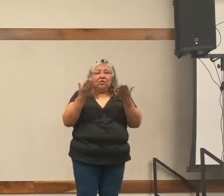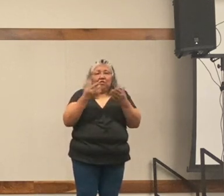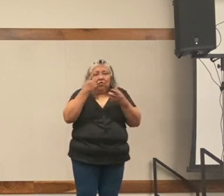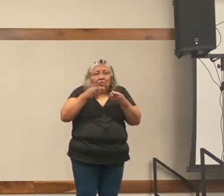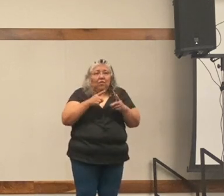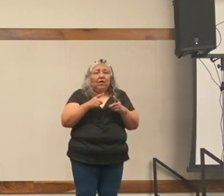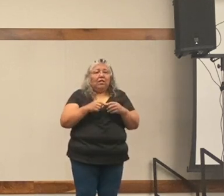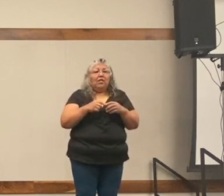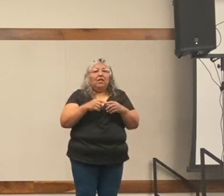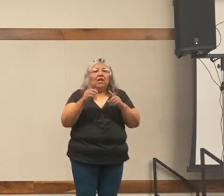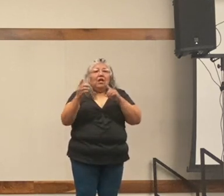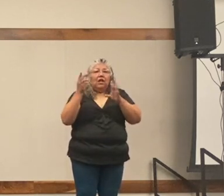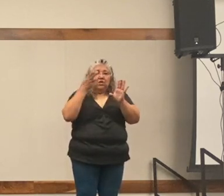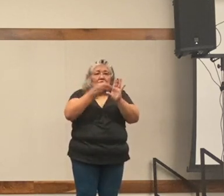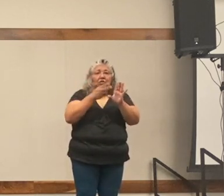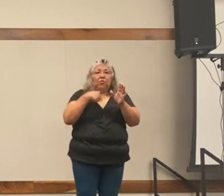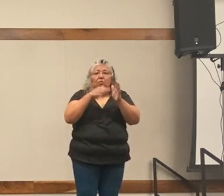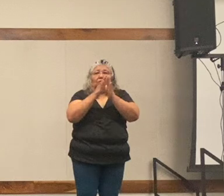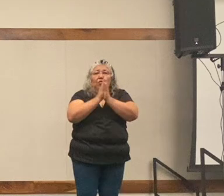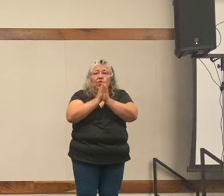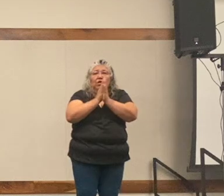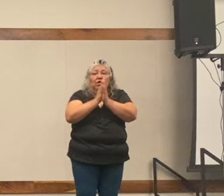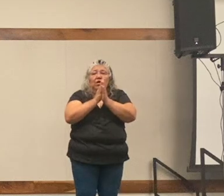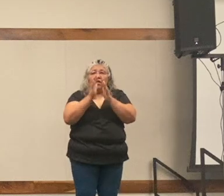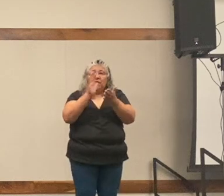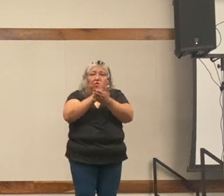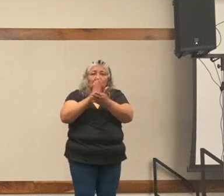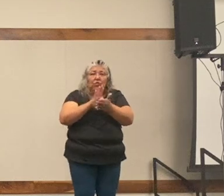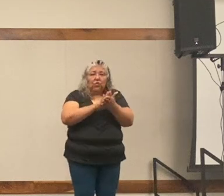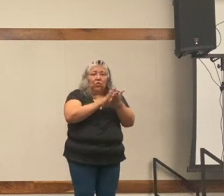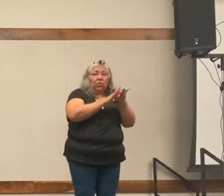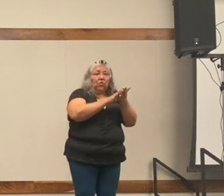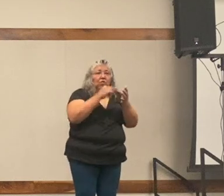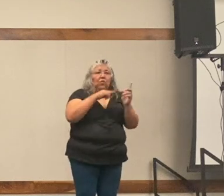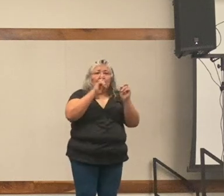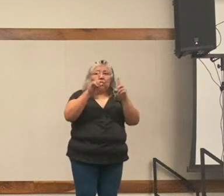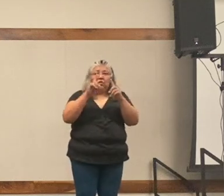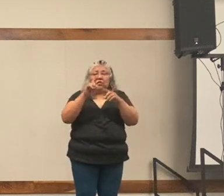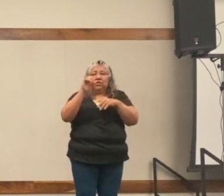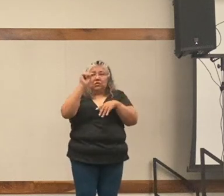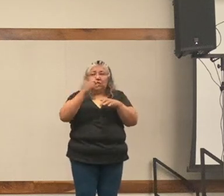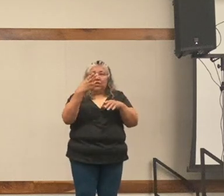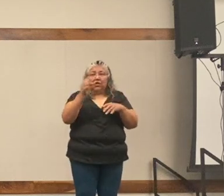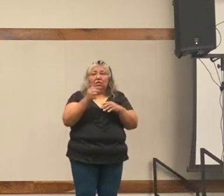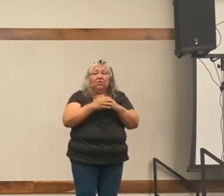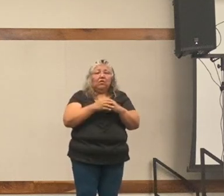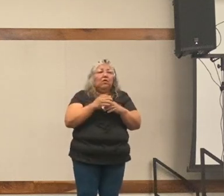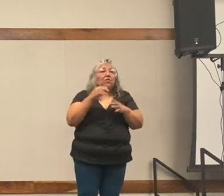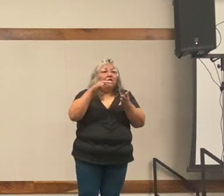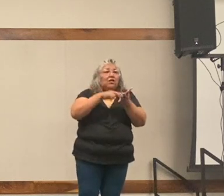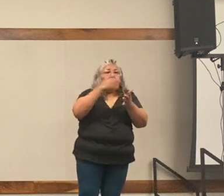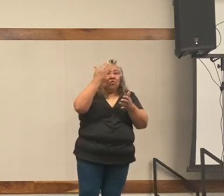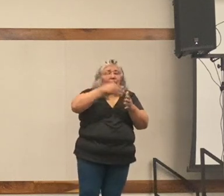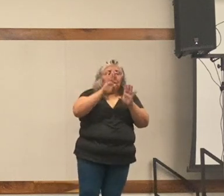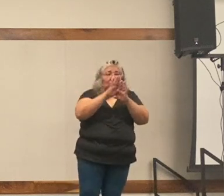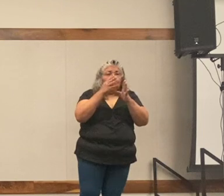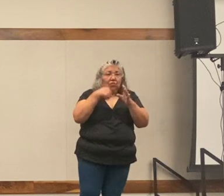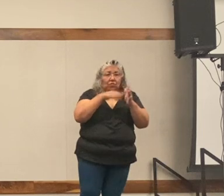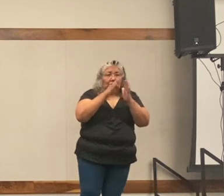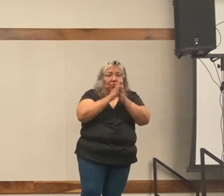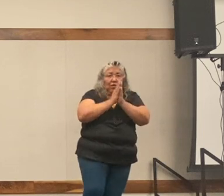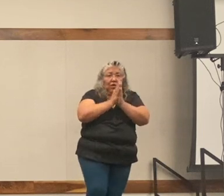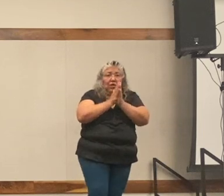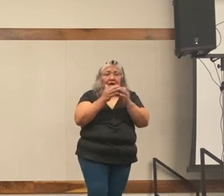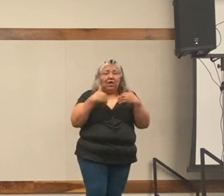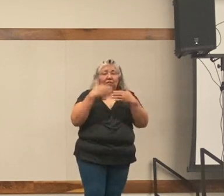while. And I joined him and we went praying around the schools. And we were praying out at South High. As we were standing at the front of the doors and we're just praying, I'm with